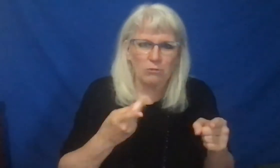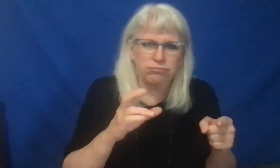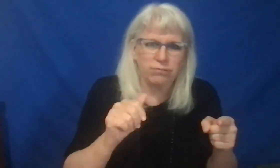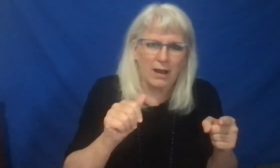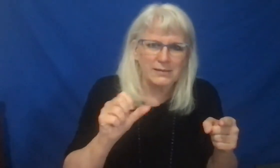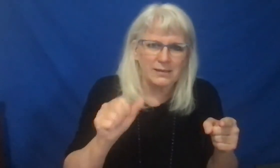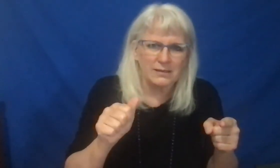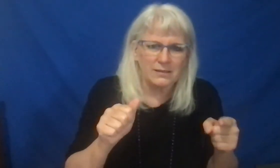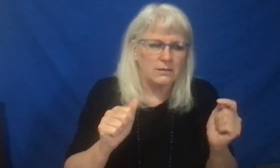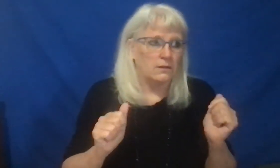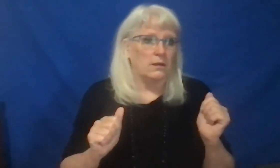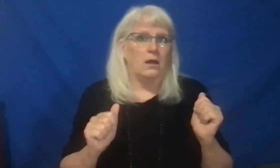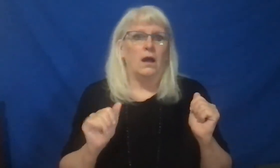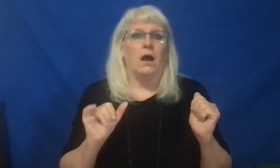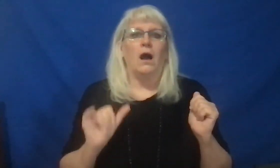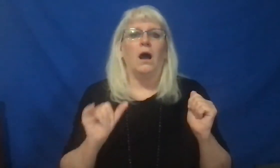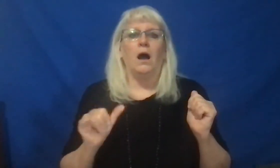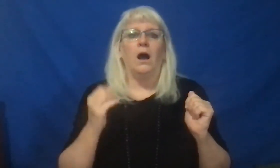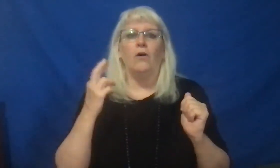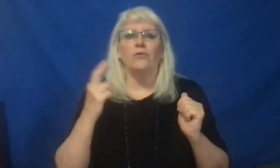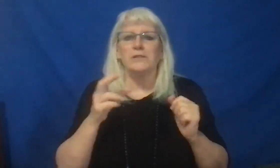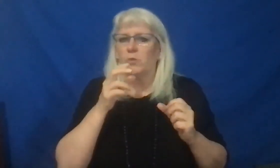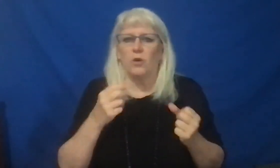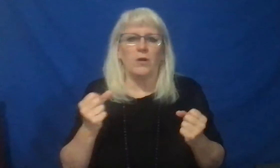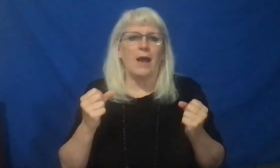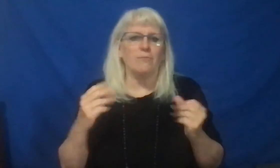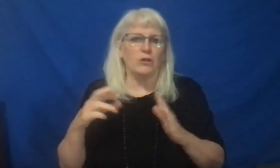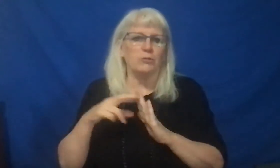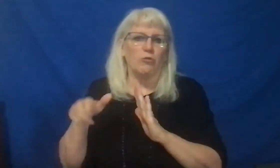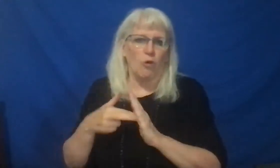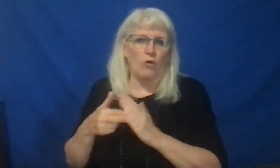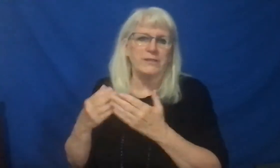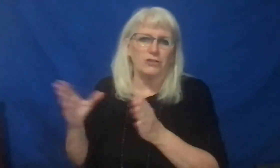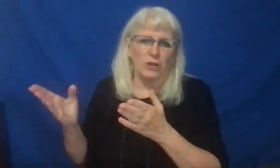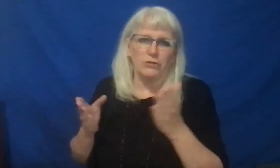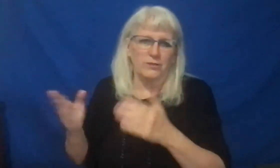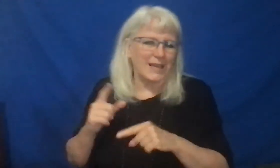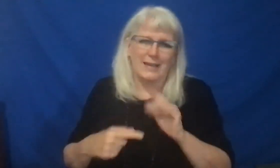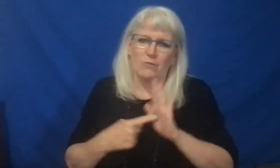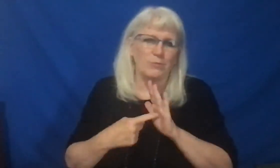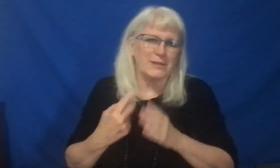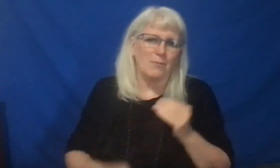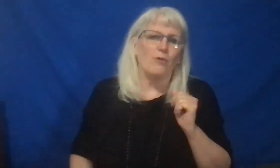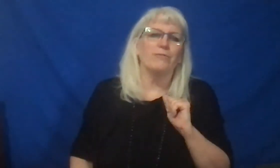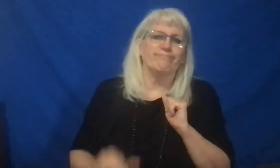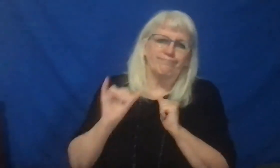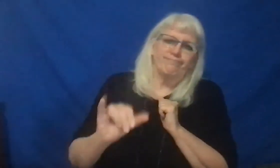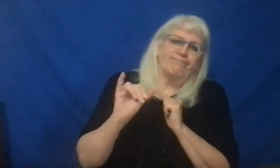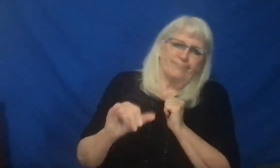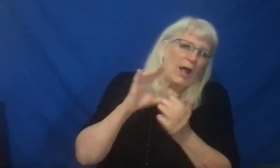saw the reason that we don't have multiple roles in general service. I can't represent both. Um, and I had to,